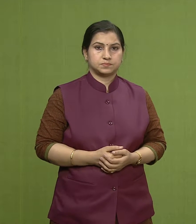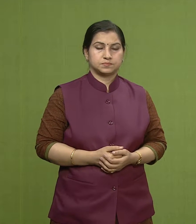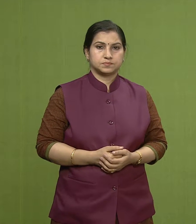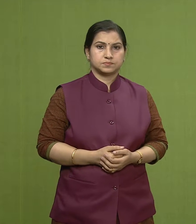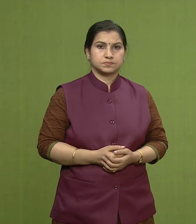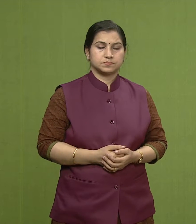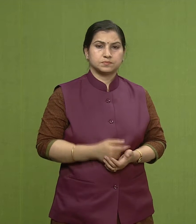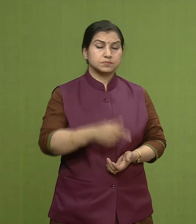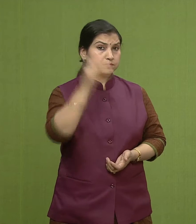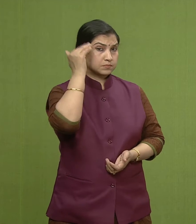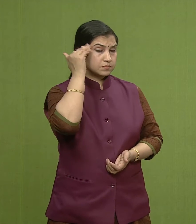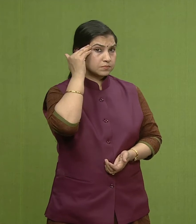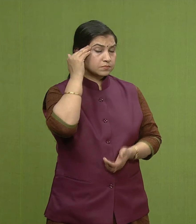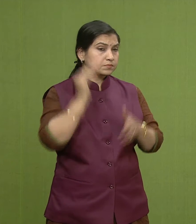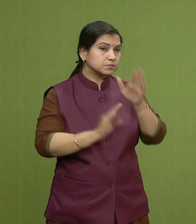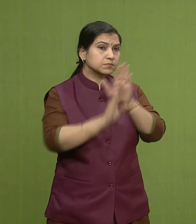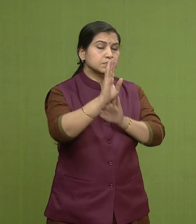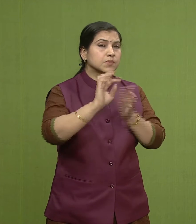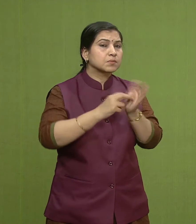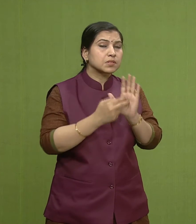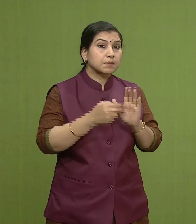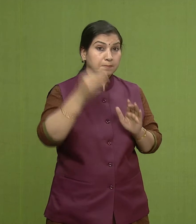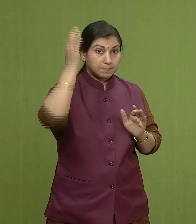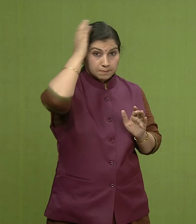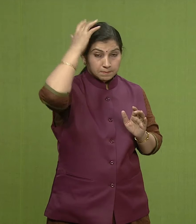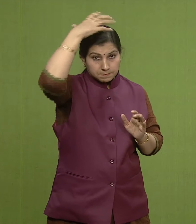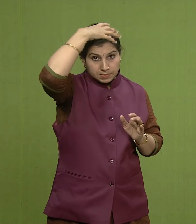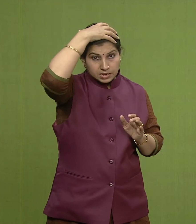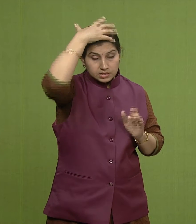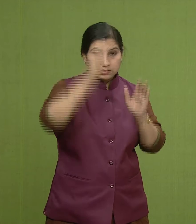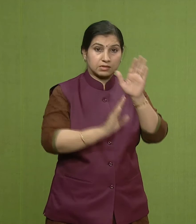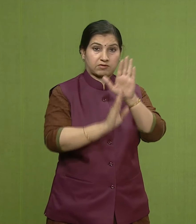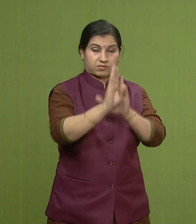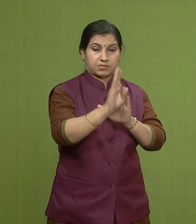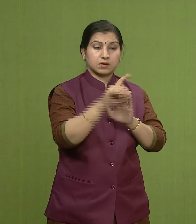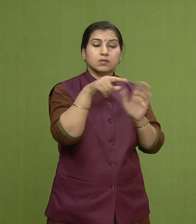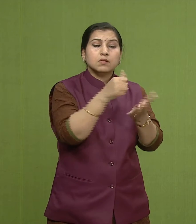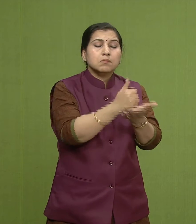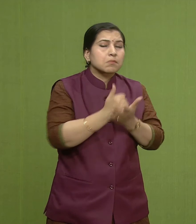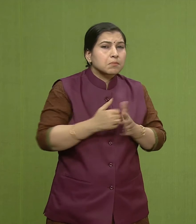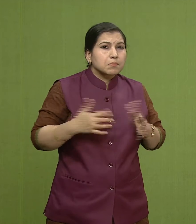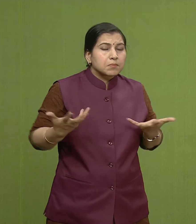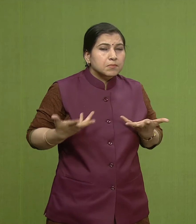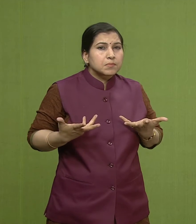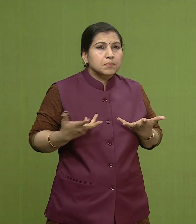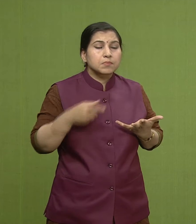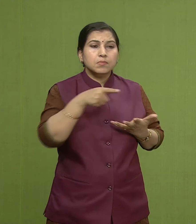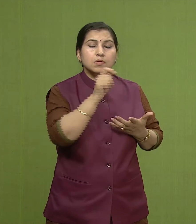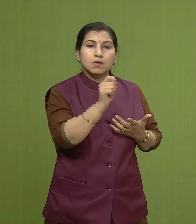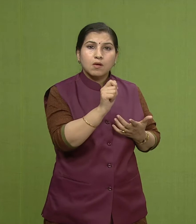Cognitive development refers to the development of brain which facilitates adolescents to perform